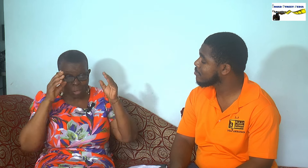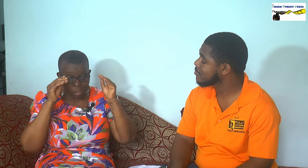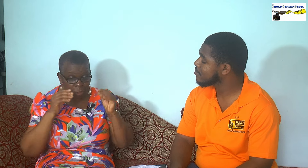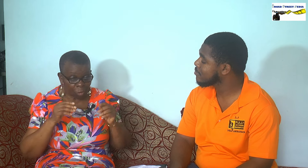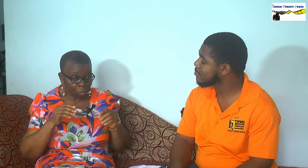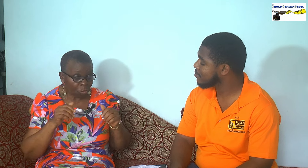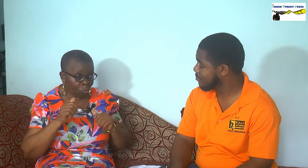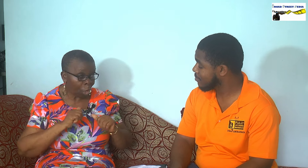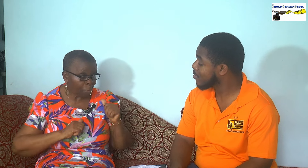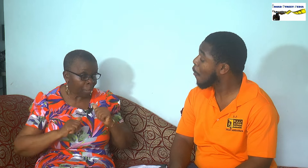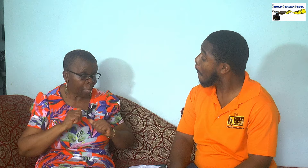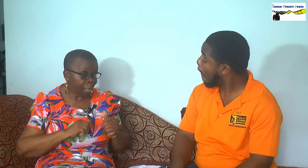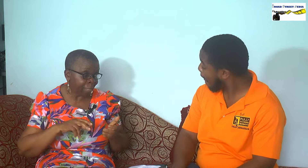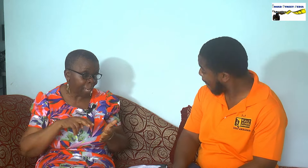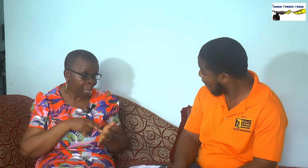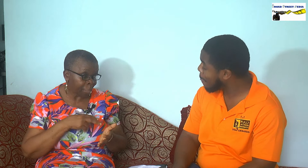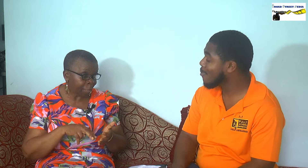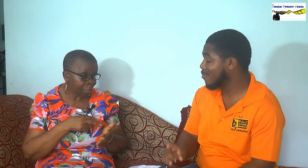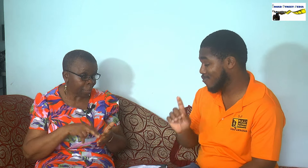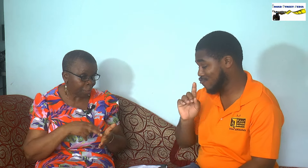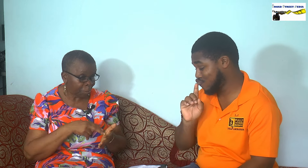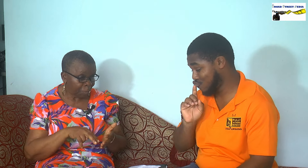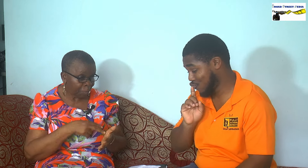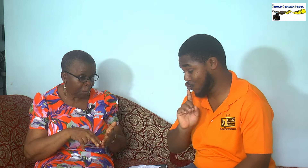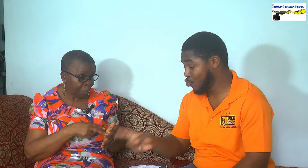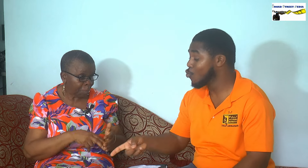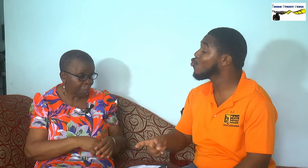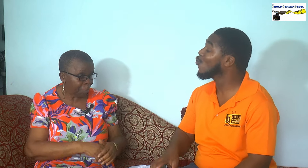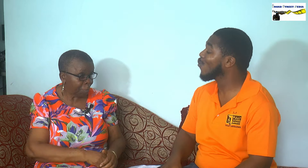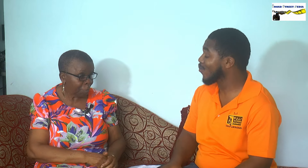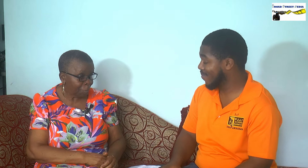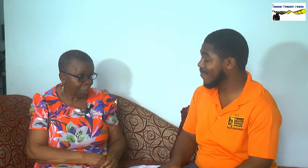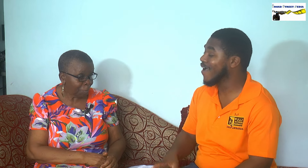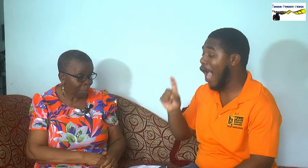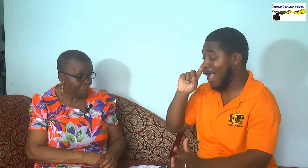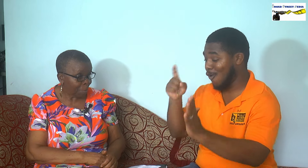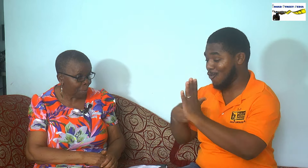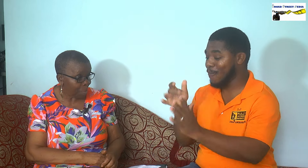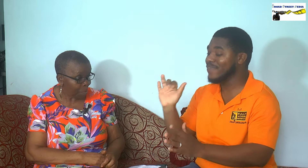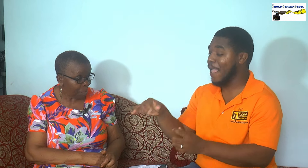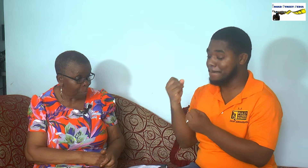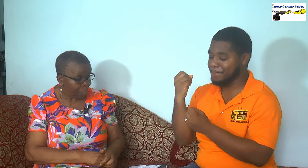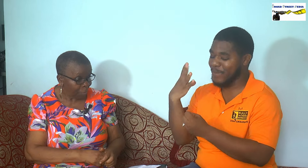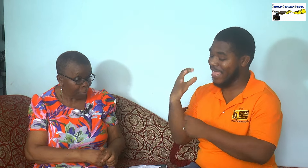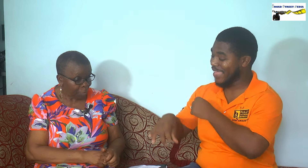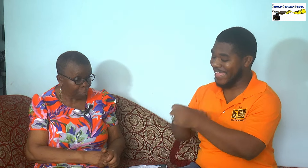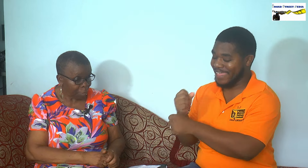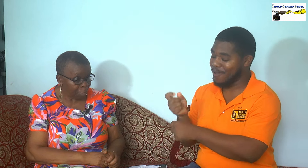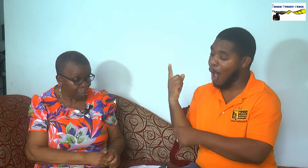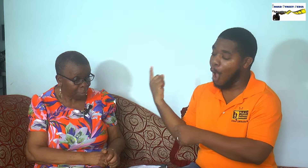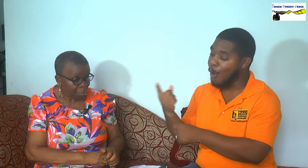teaching drama and dance. True. I noticed that for many